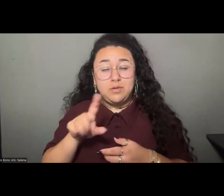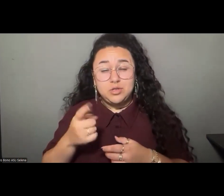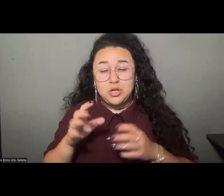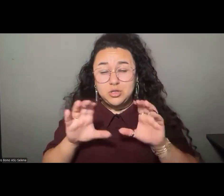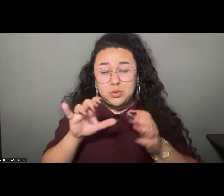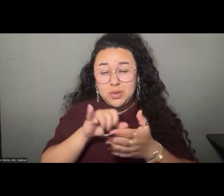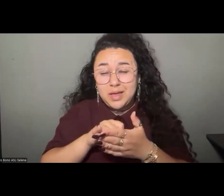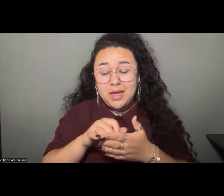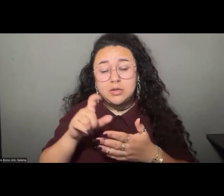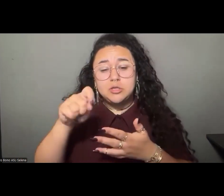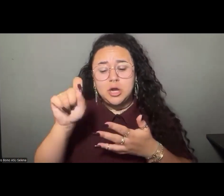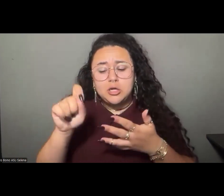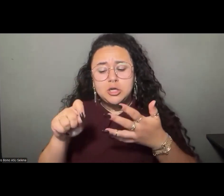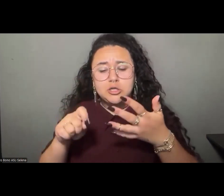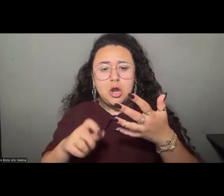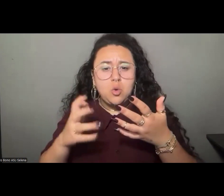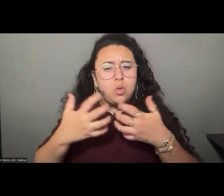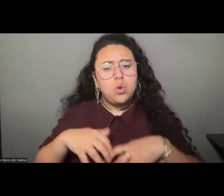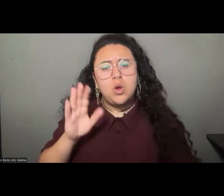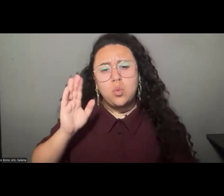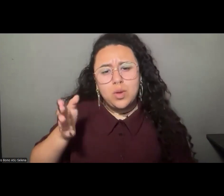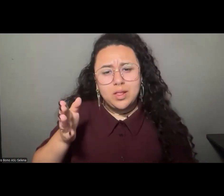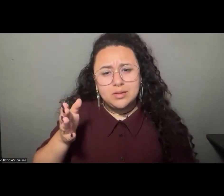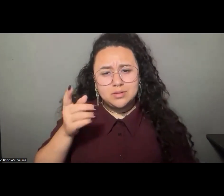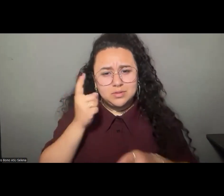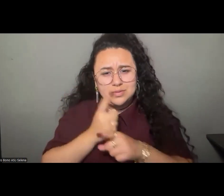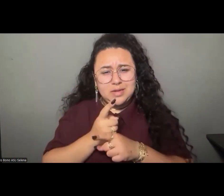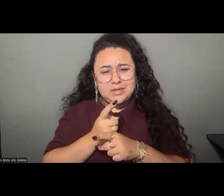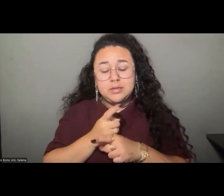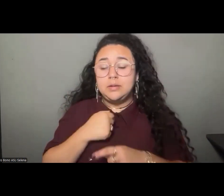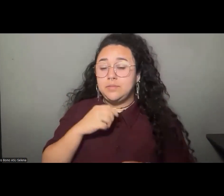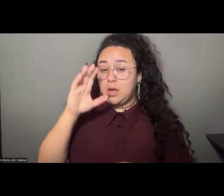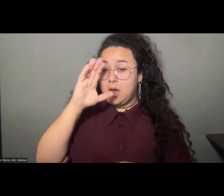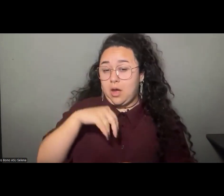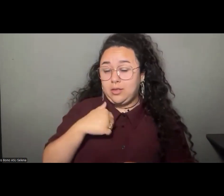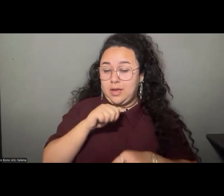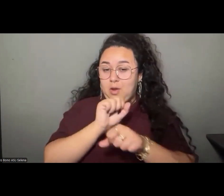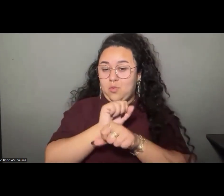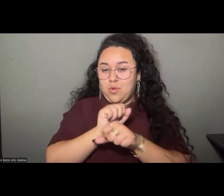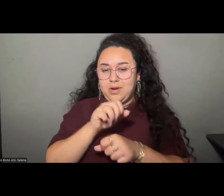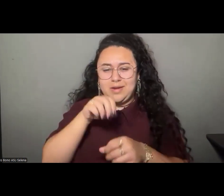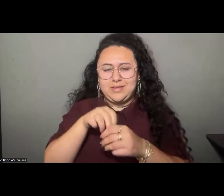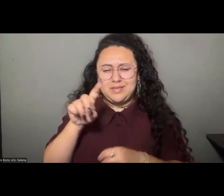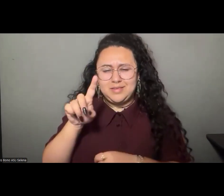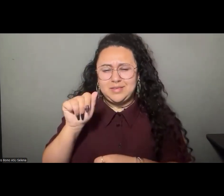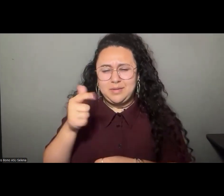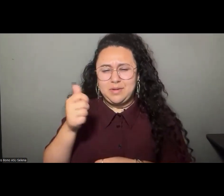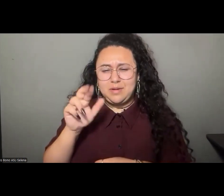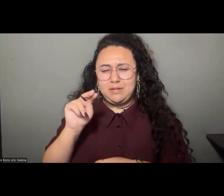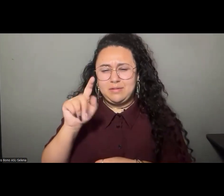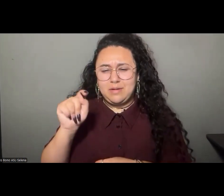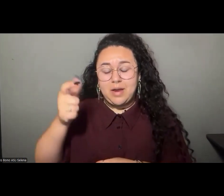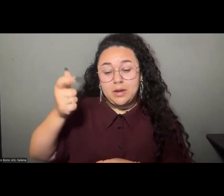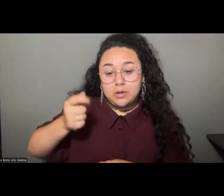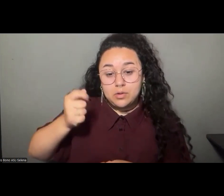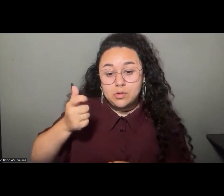out, right? I weirdly work in some like disabled grant making spaces now, and there's always this